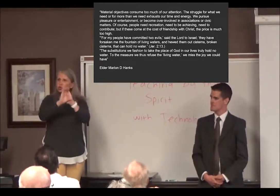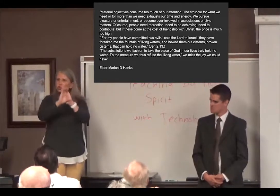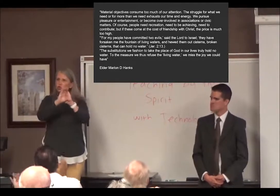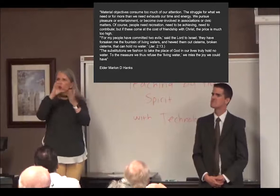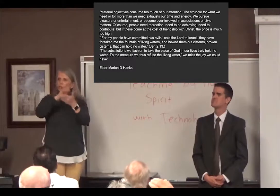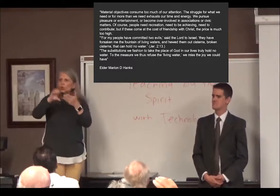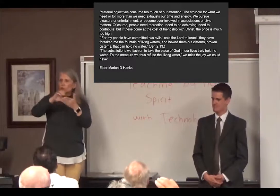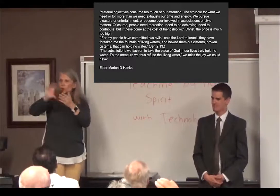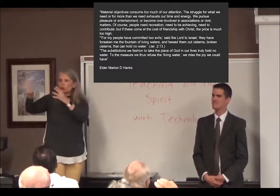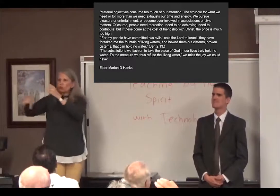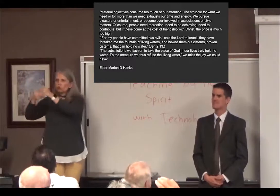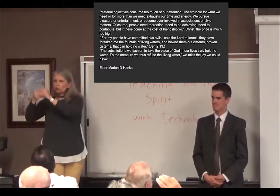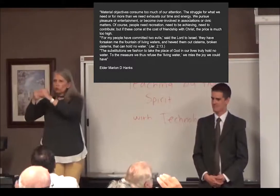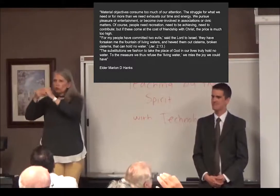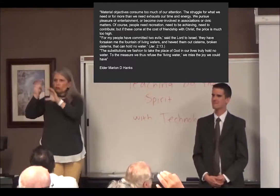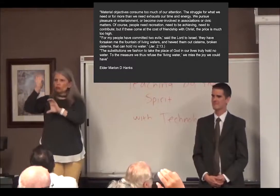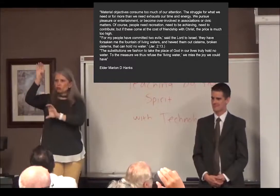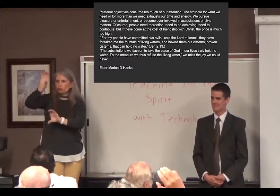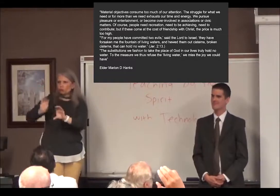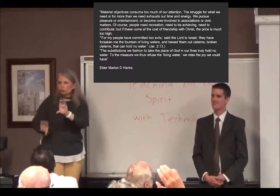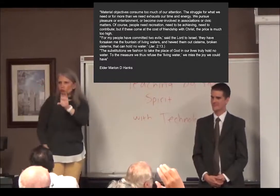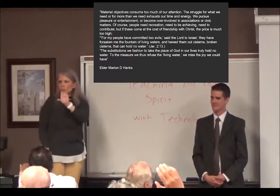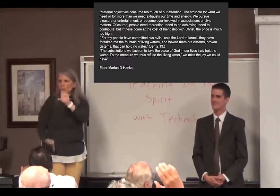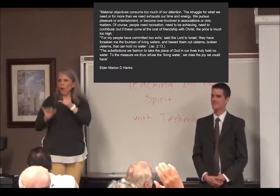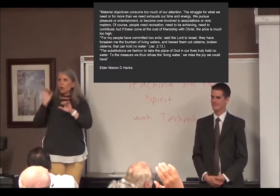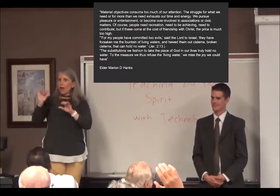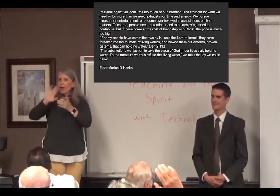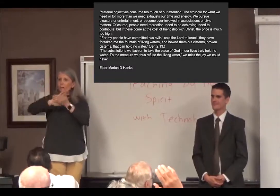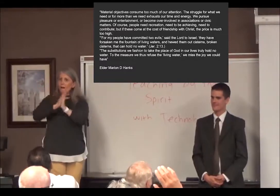adding pictures to scriptures and quotes like that.